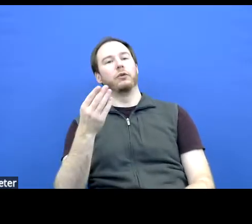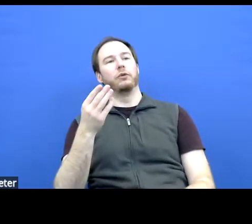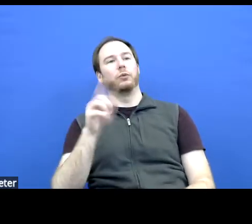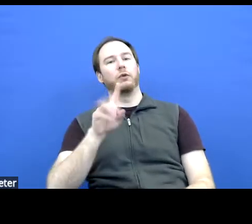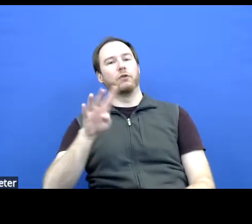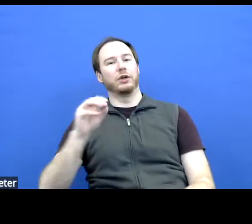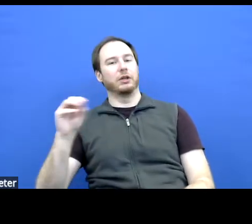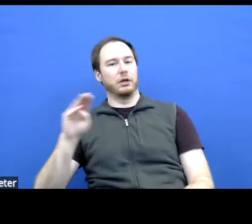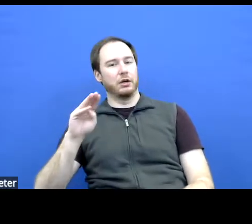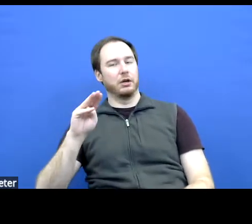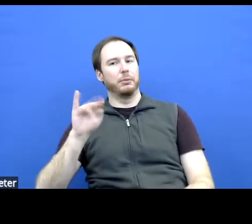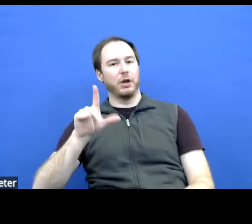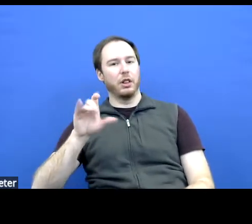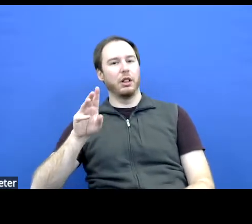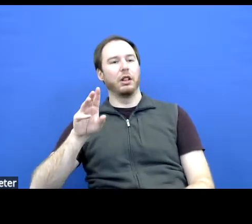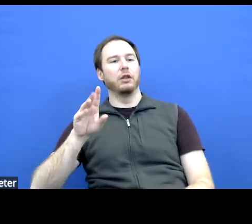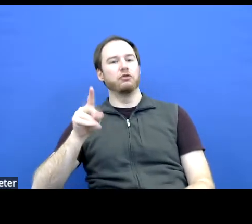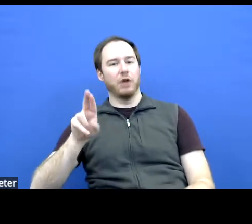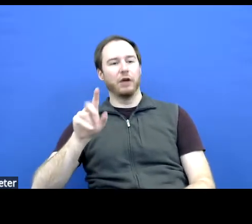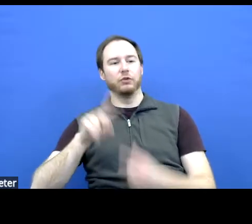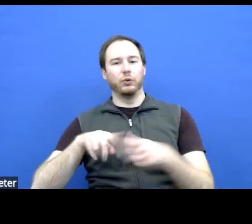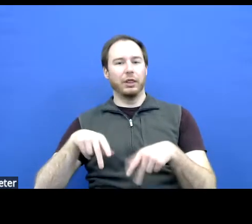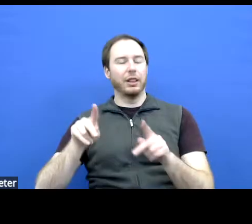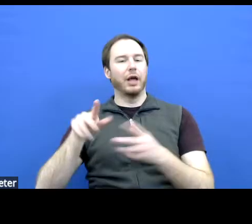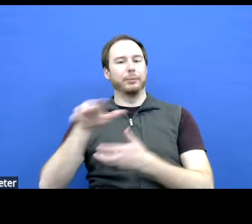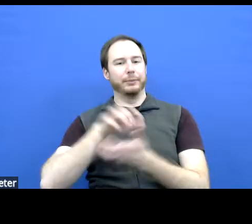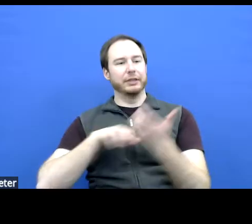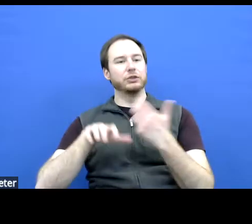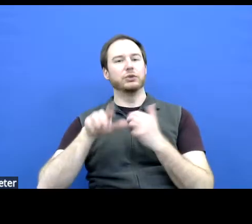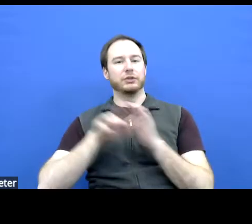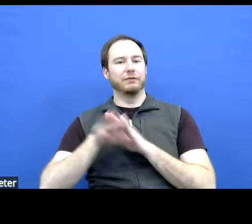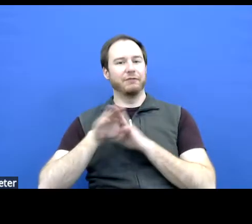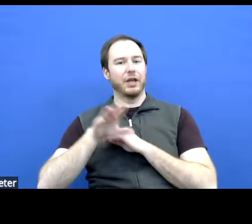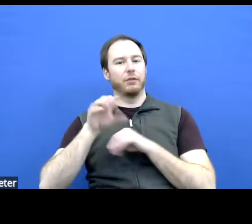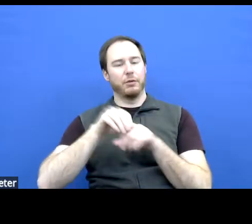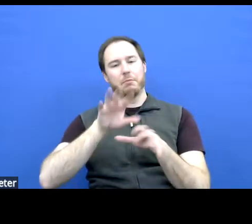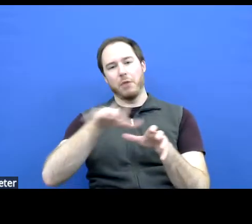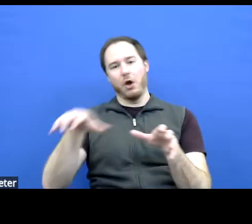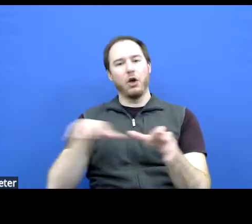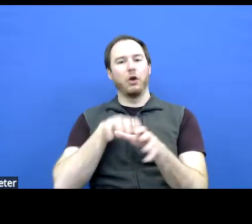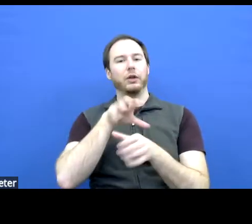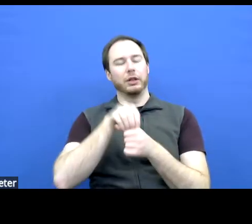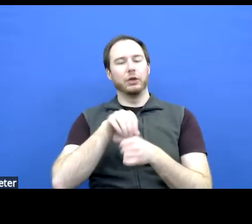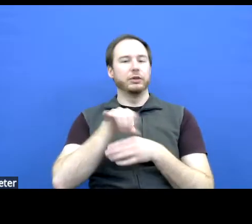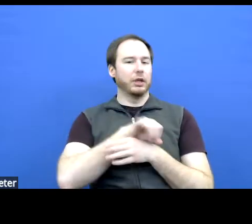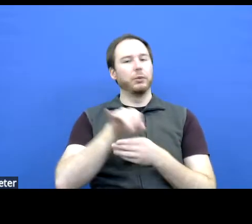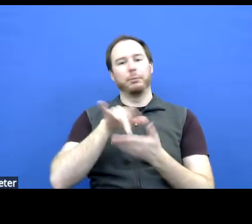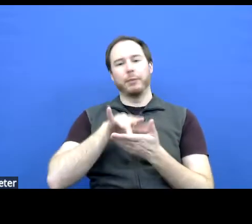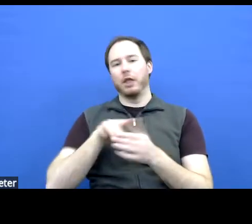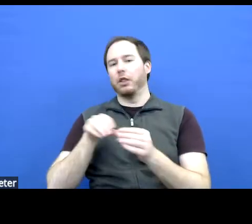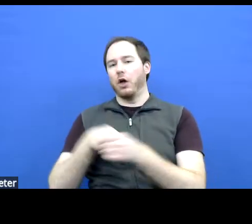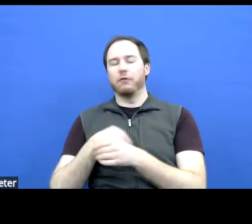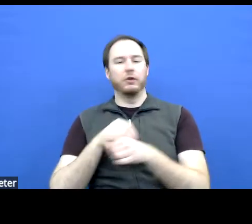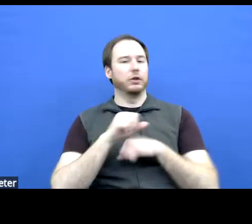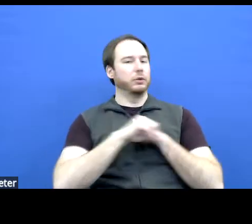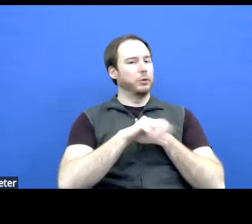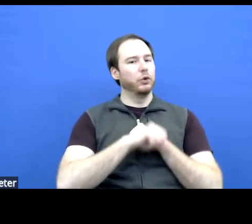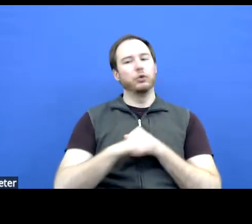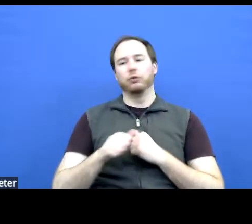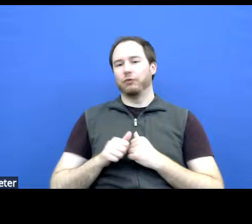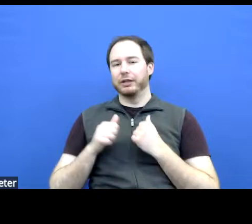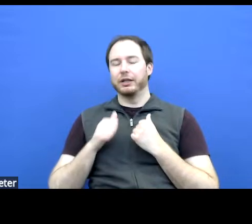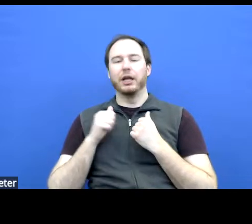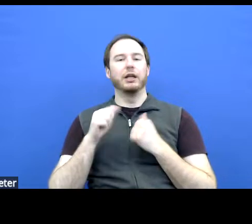Drive to allow a mixed-use development on parcels including industrial, medical, office, commercial,